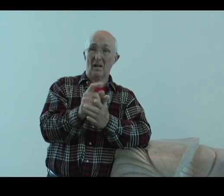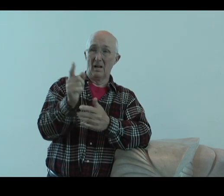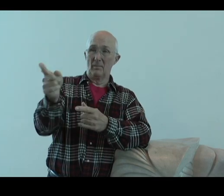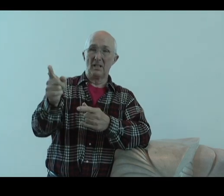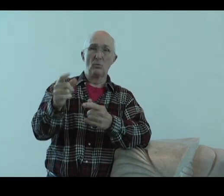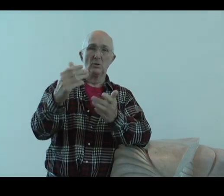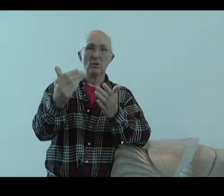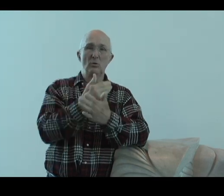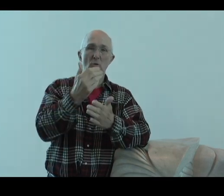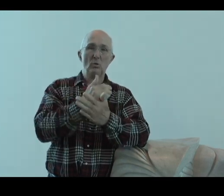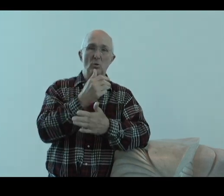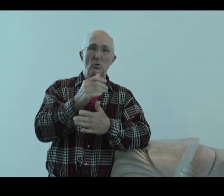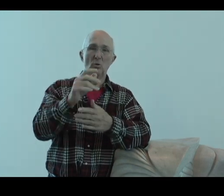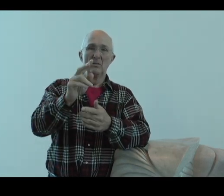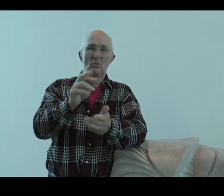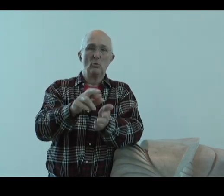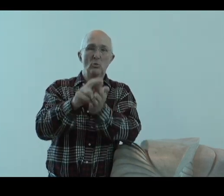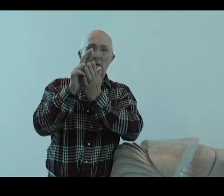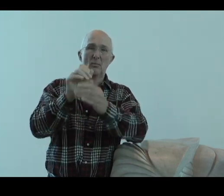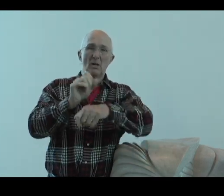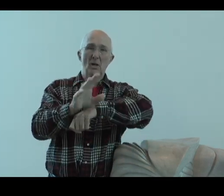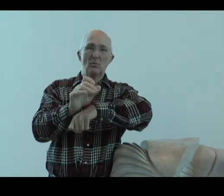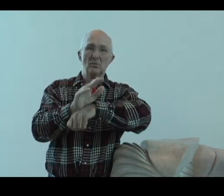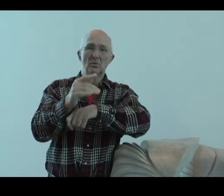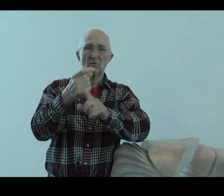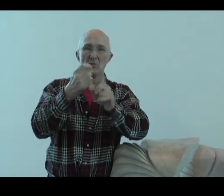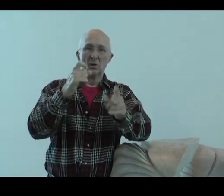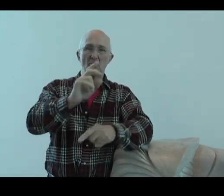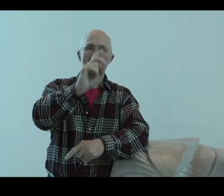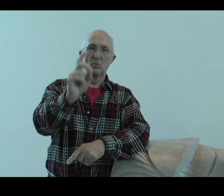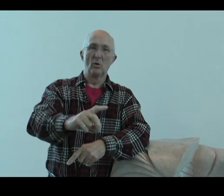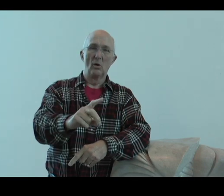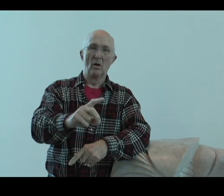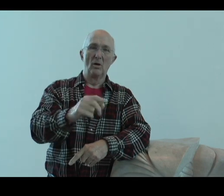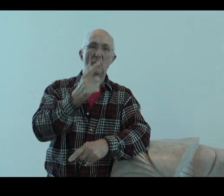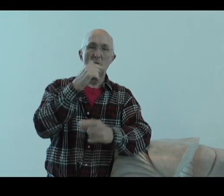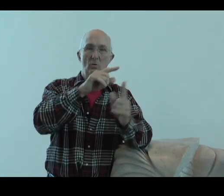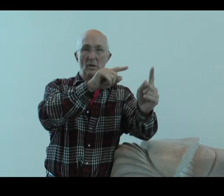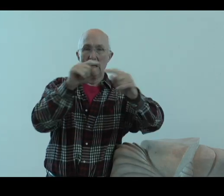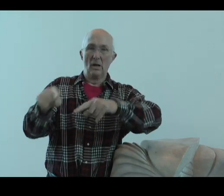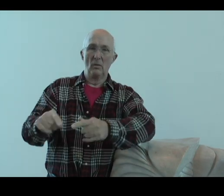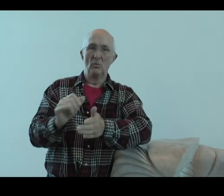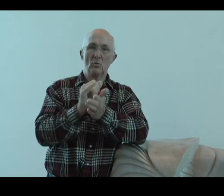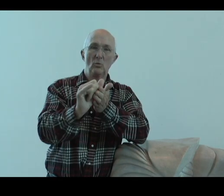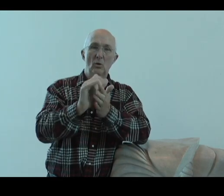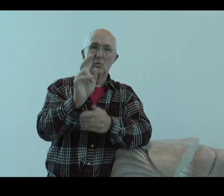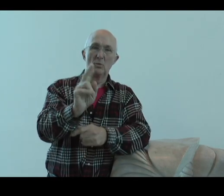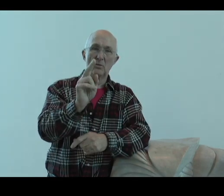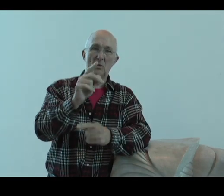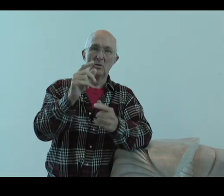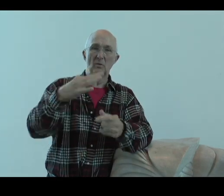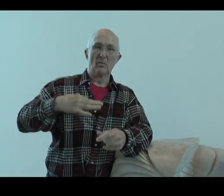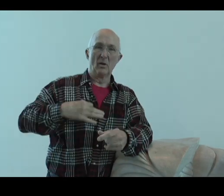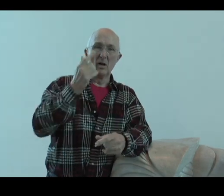that time, he was a new rehab counselor from Detroit, Michigan. He came to New York, or